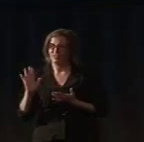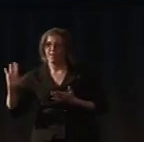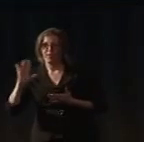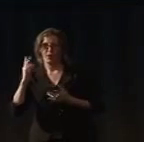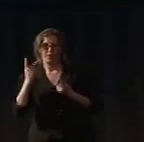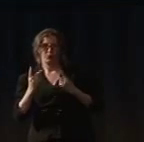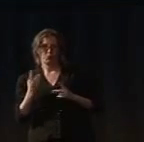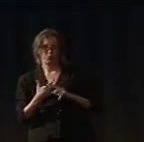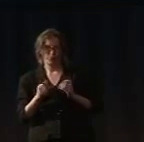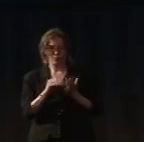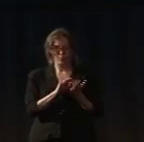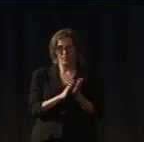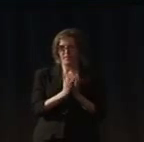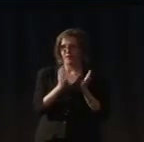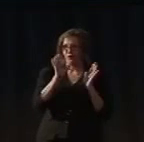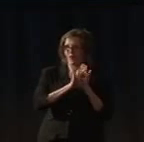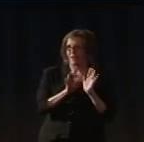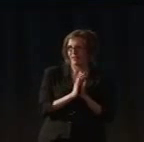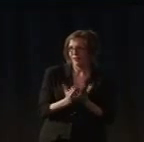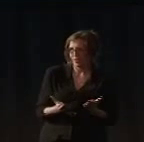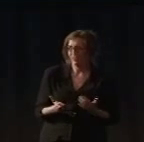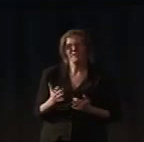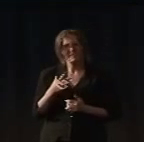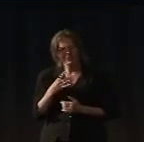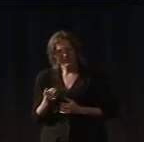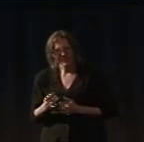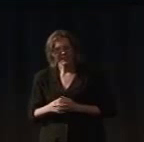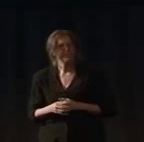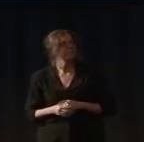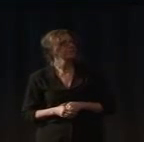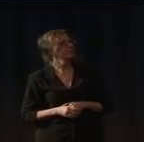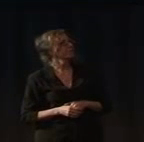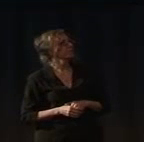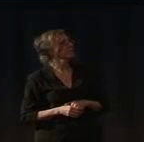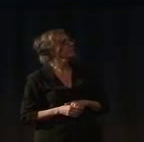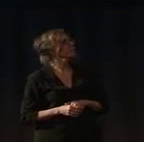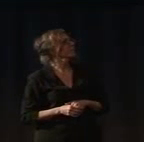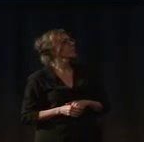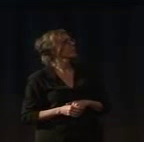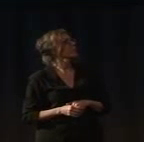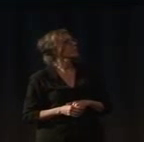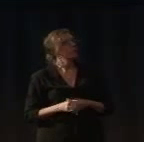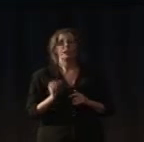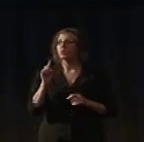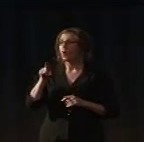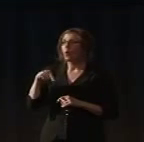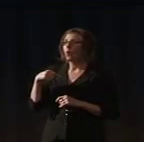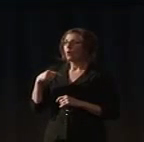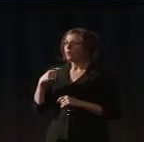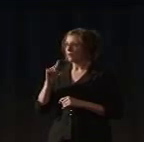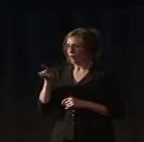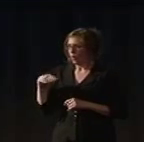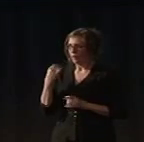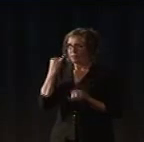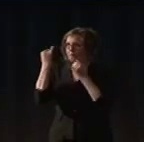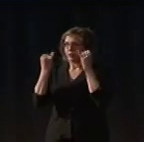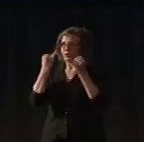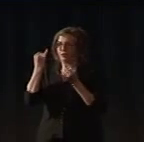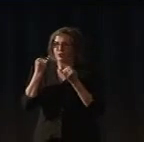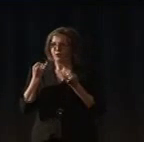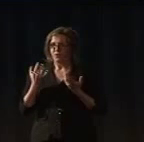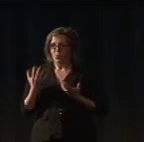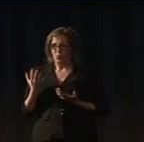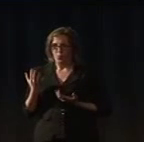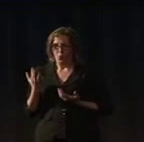time, which is quite interesting too, on his own imagination. Why is it that he changed his mind,